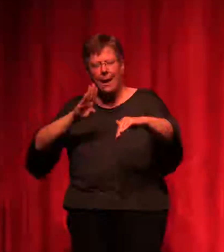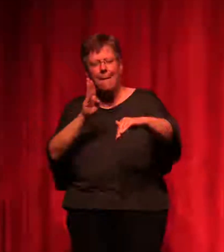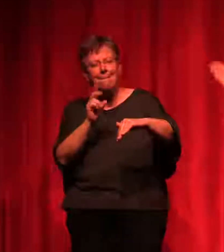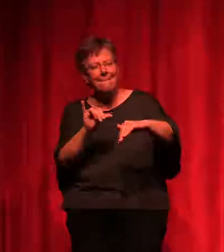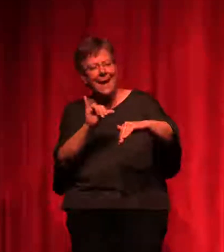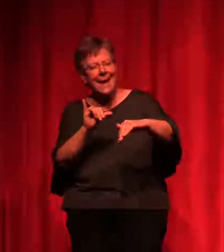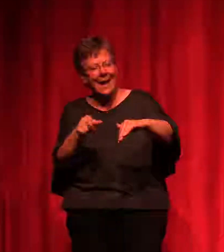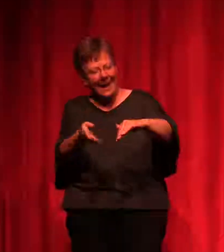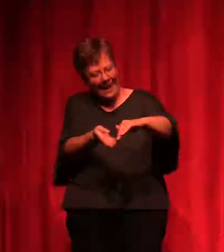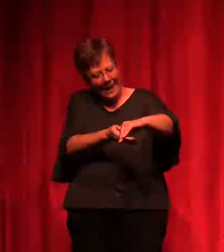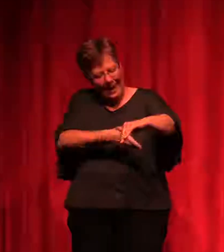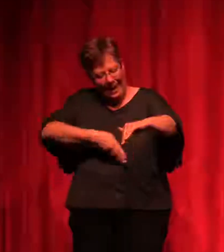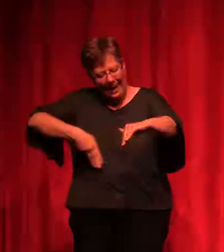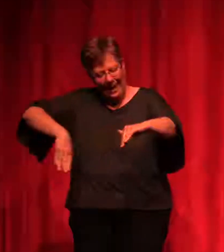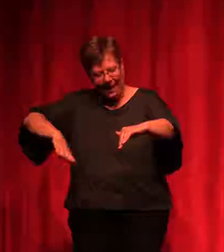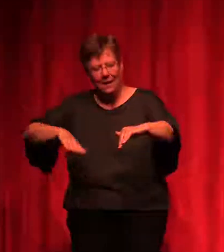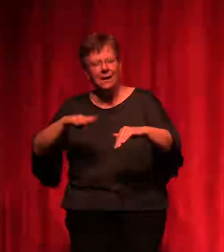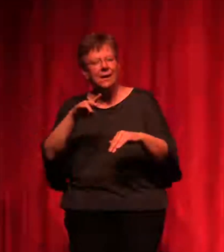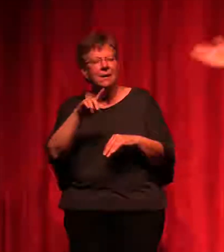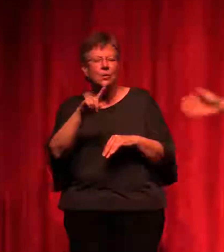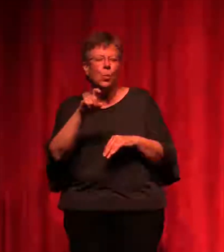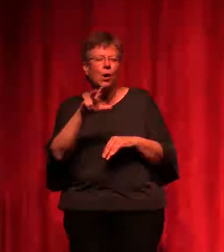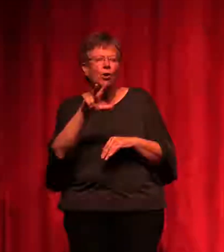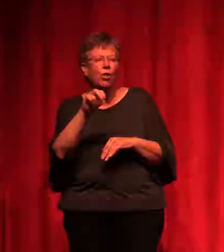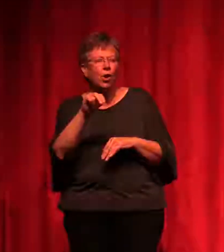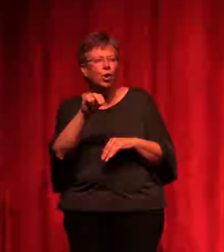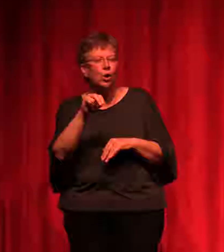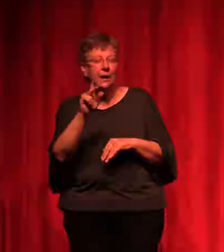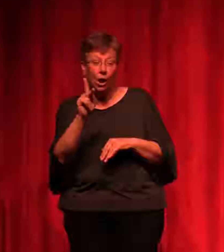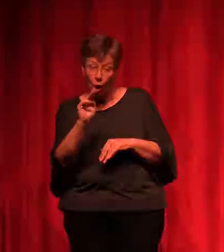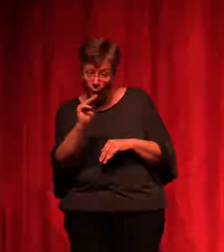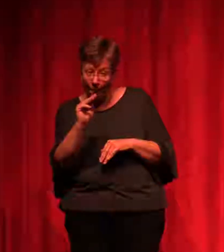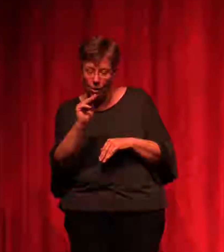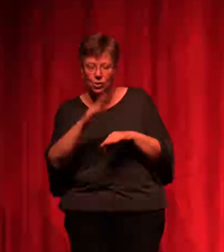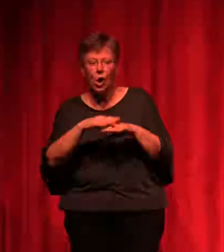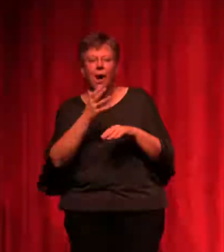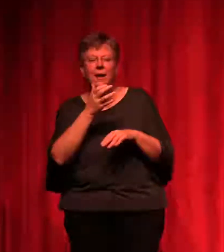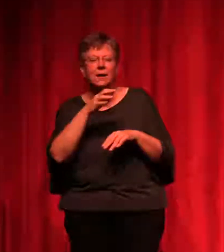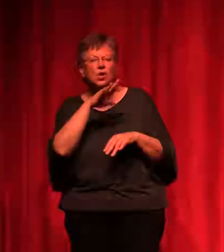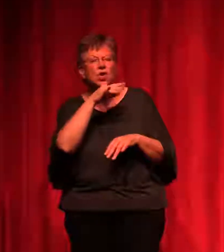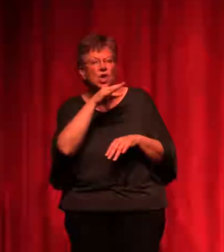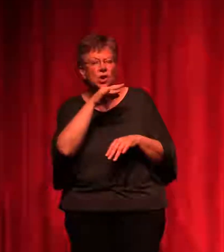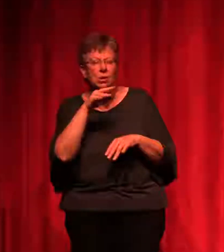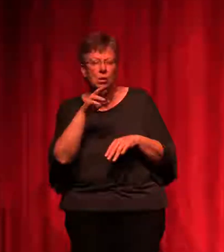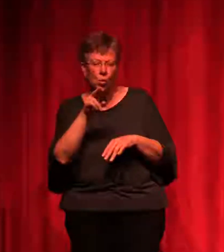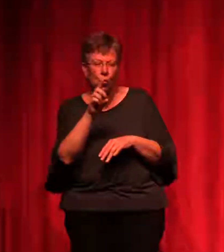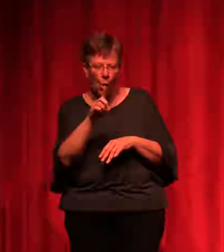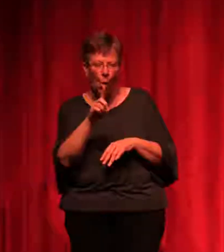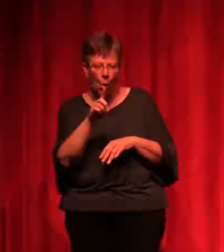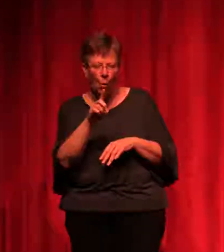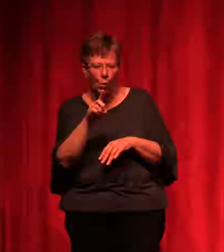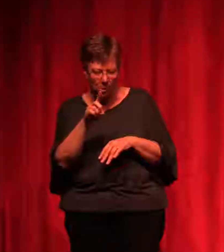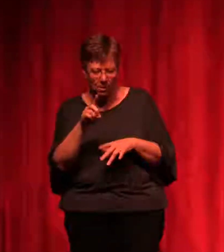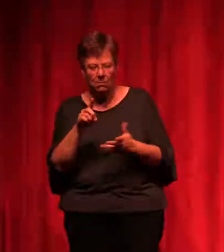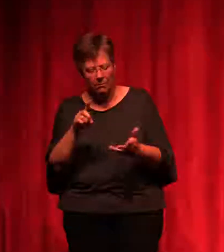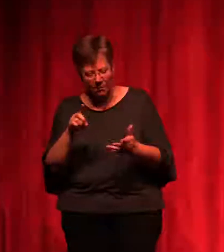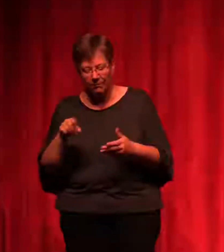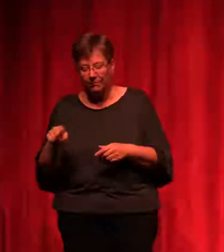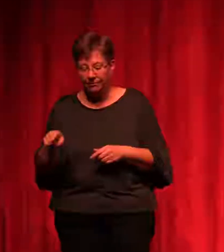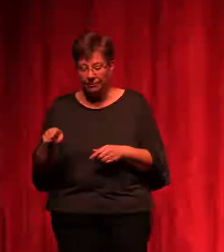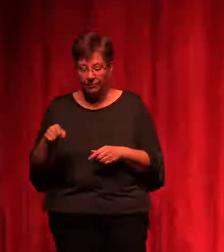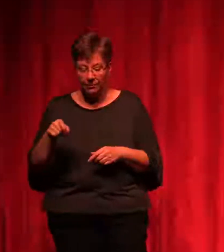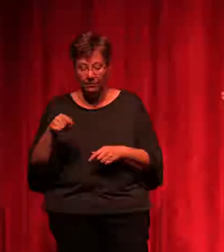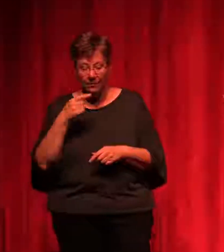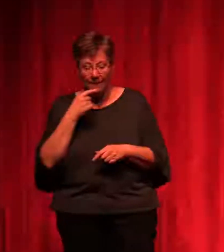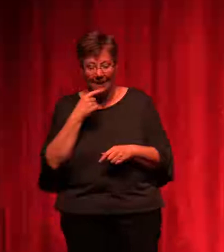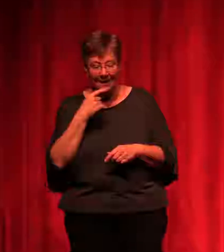it's 130 kilometers on a gravel road. And he says, yeah, well, they did the Baja 1000 there a little while ago, but